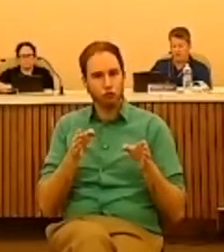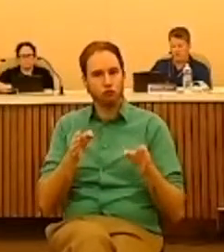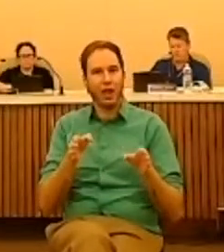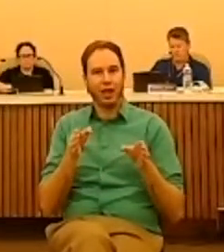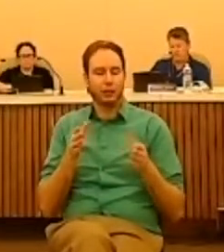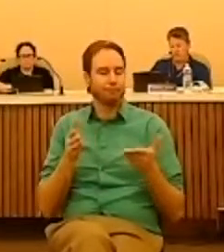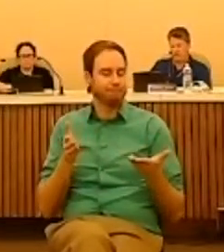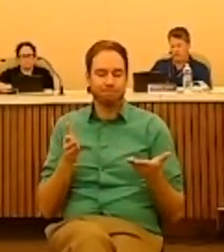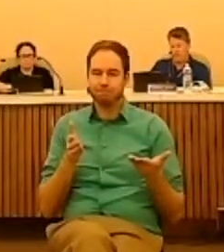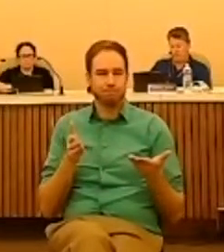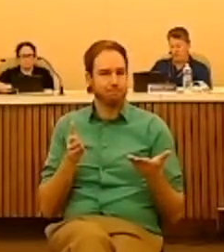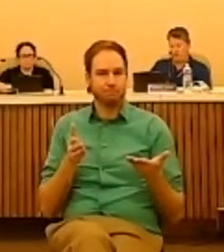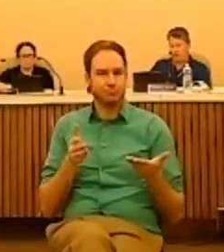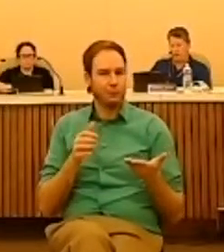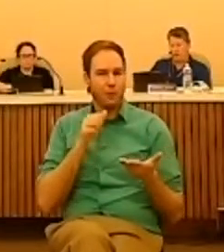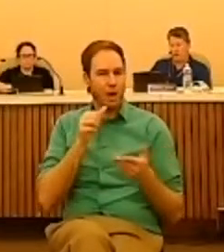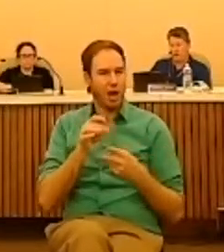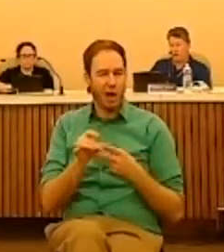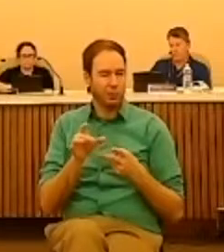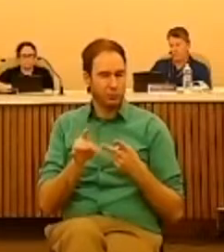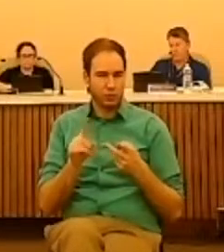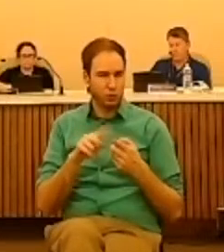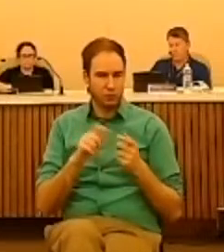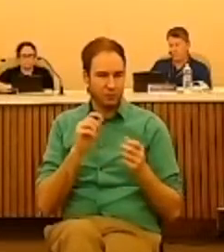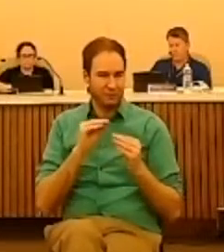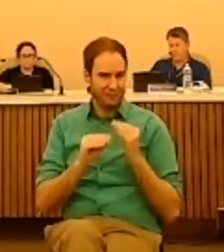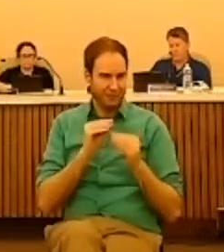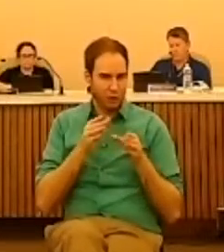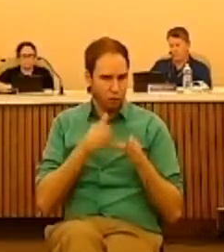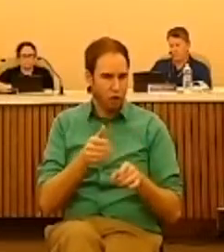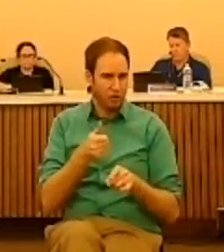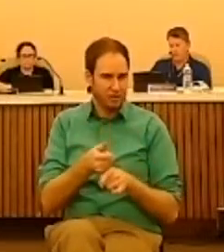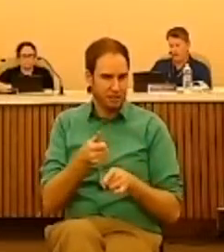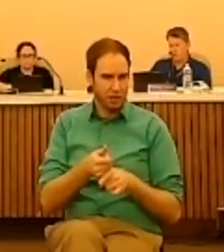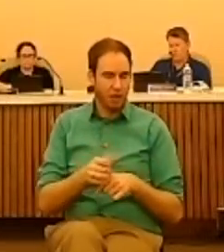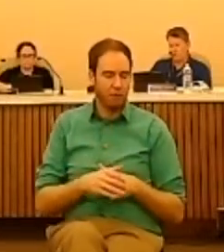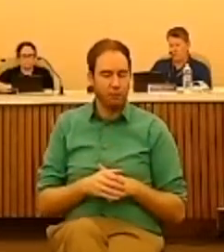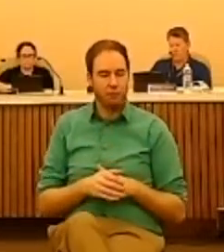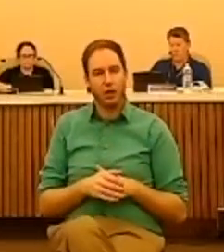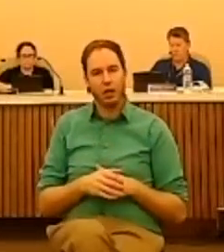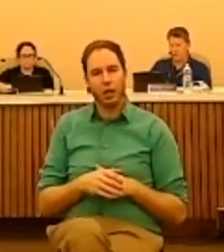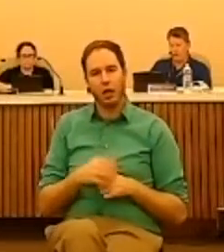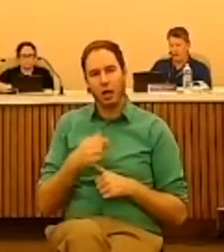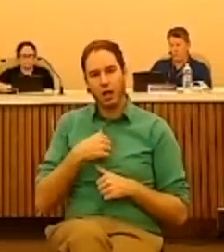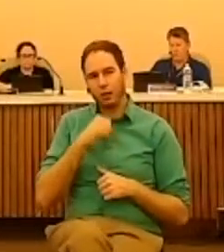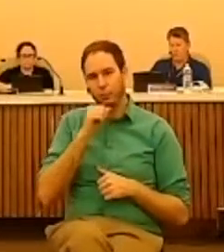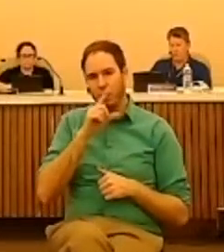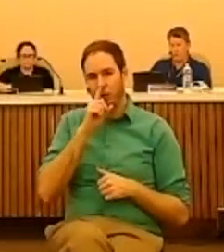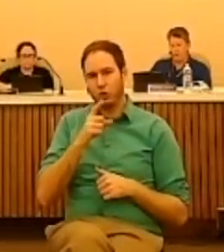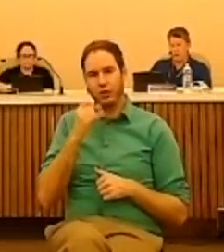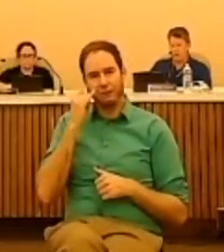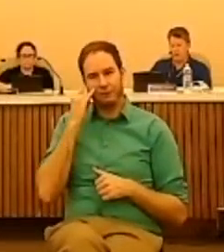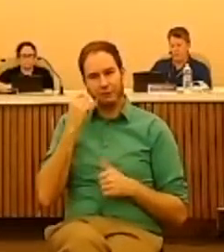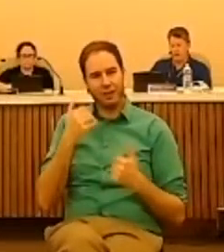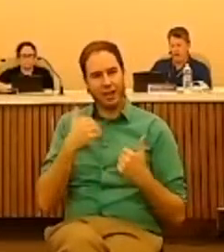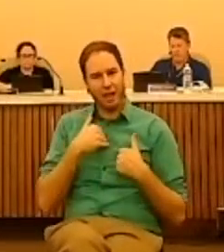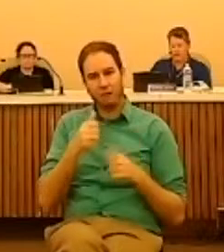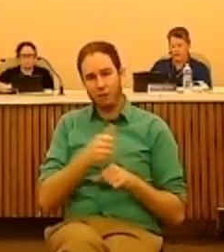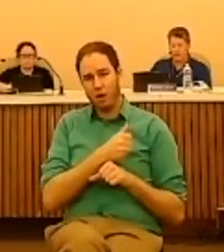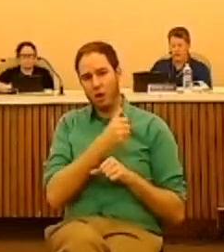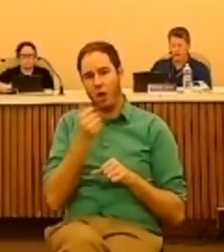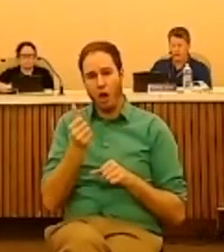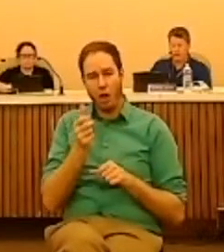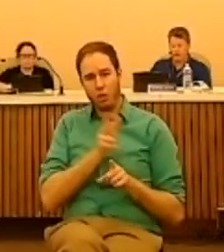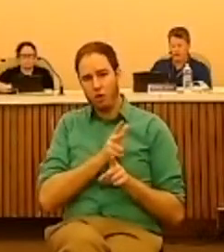that's necessarily an option. I don't know that there's an option for an alternate route.